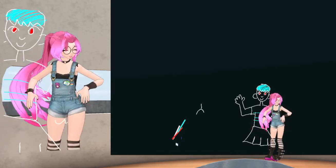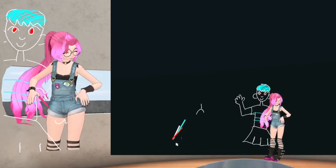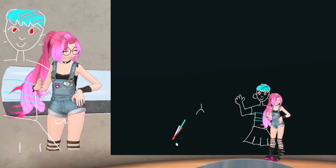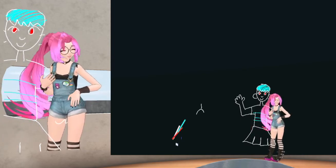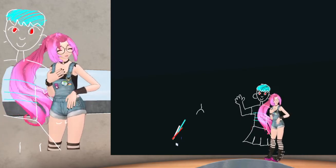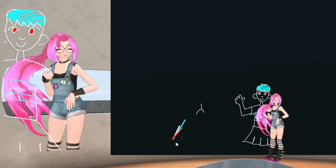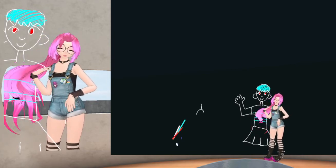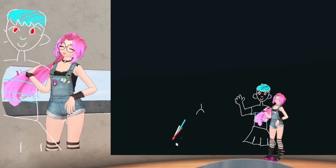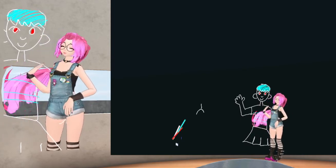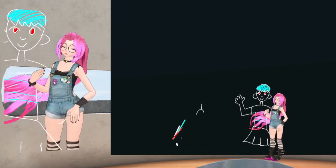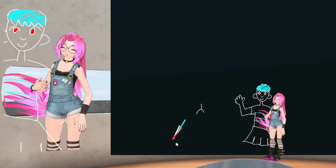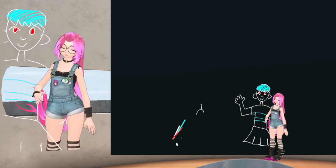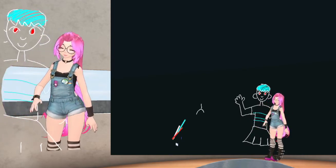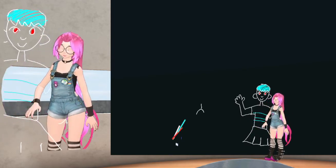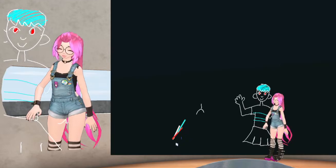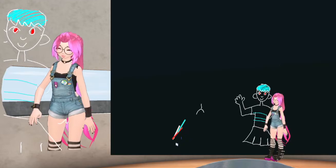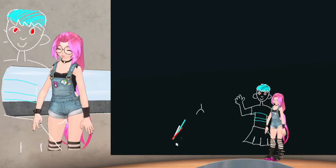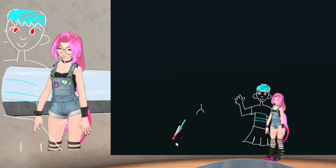are they wearing?